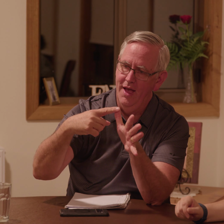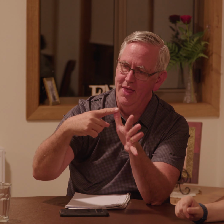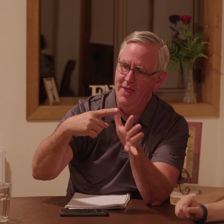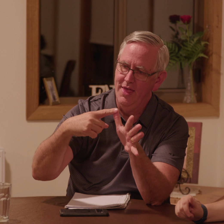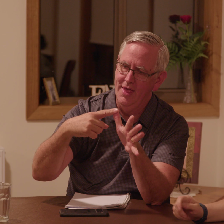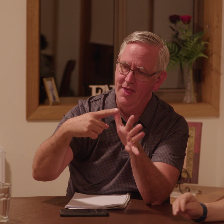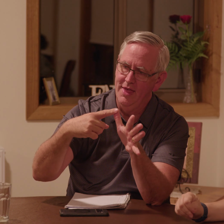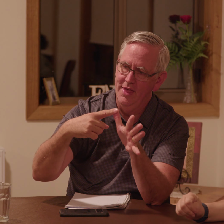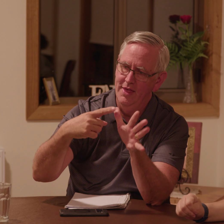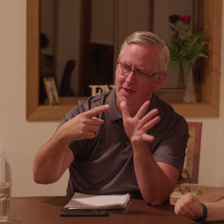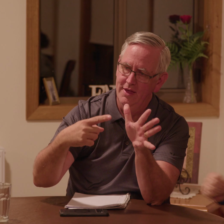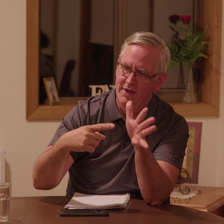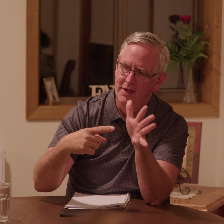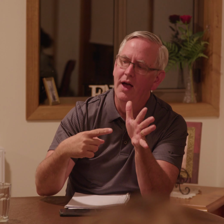Keep your hands up. Samuel,